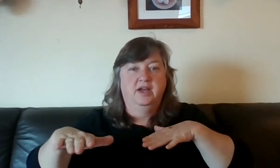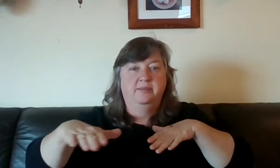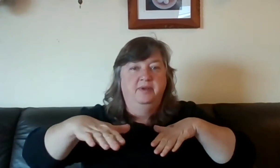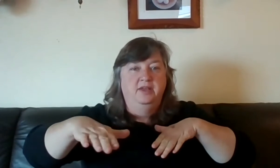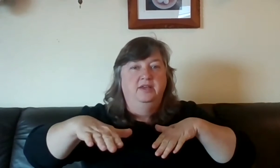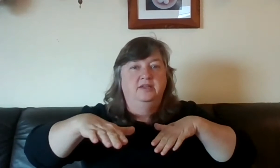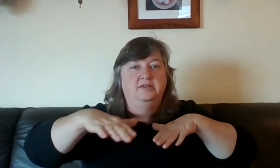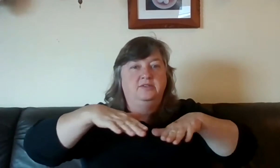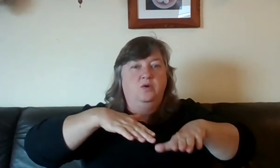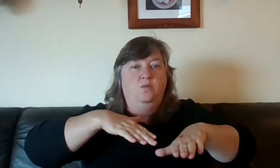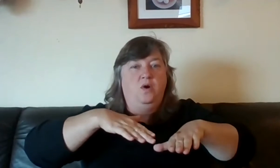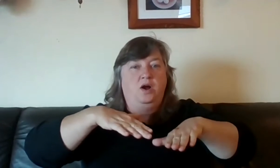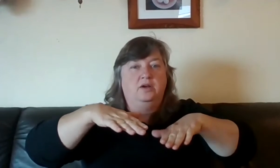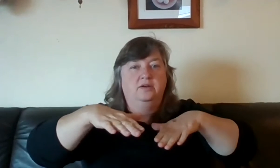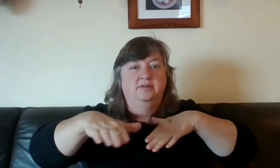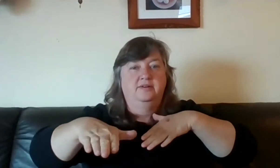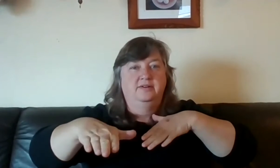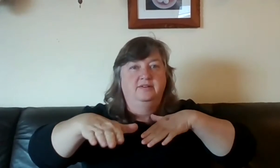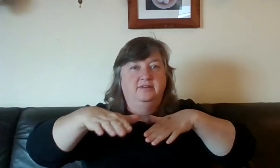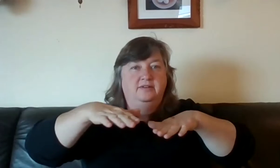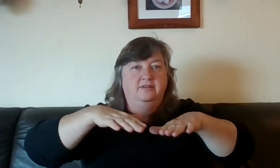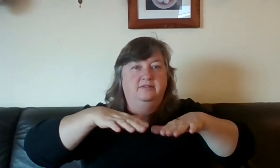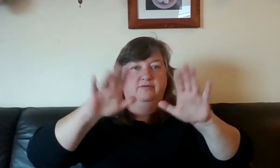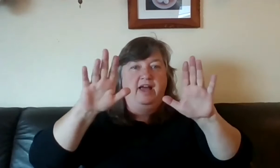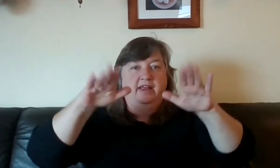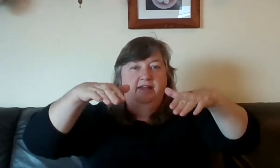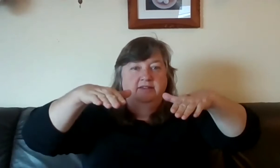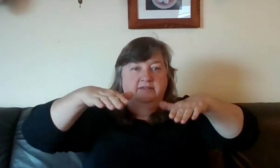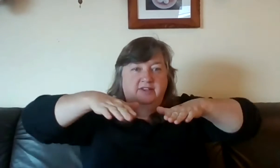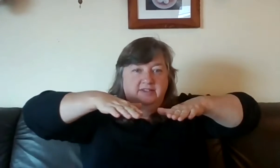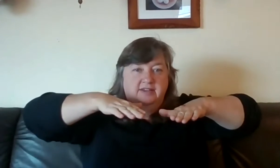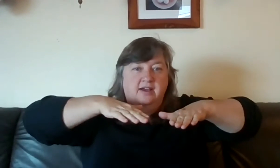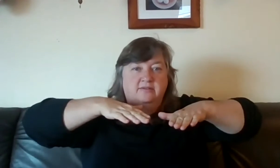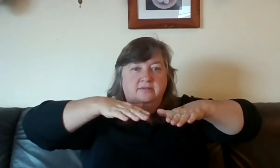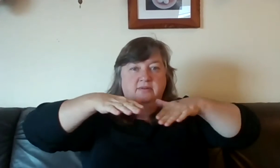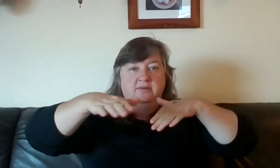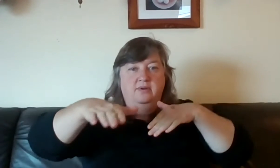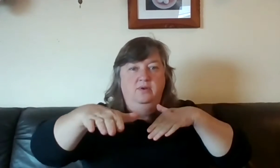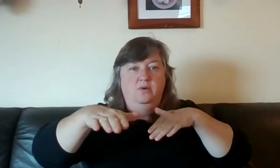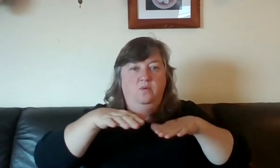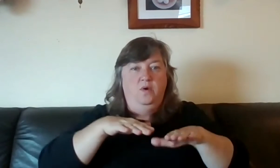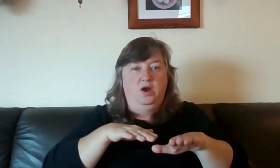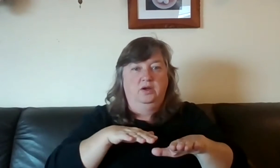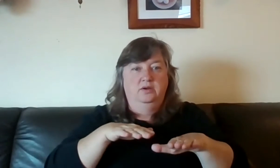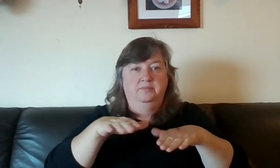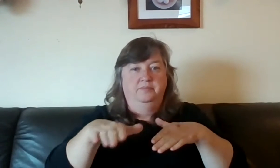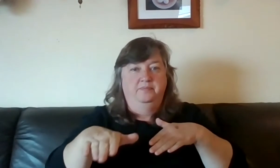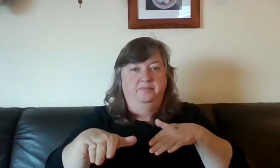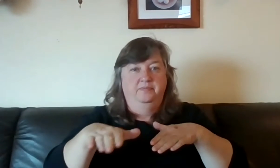time is walk. Flat hands facing down, walk.